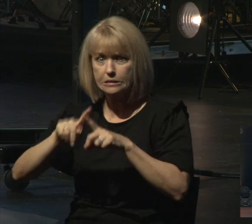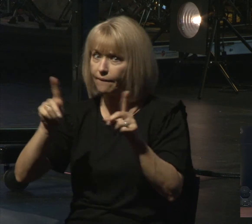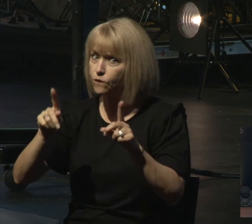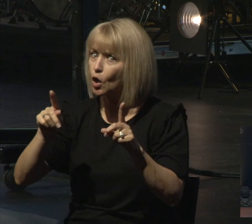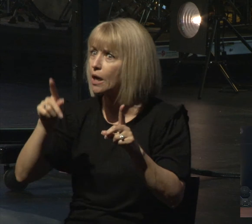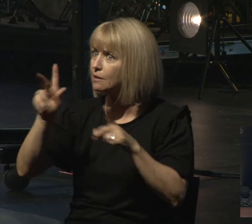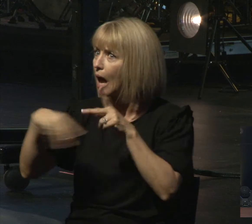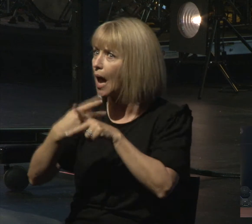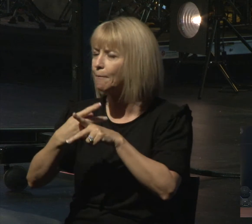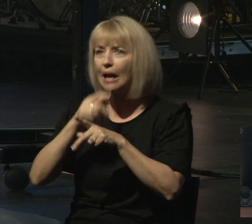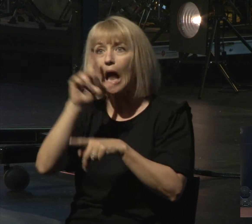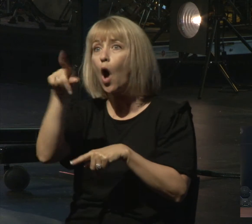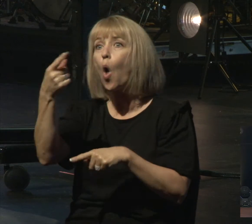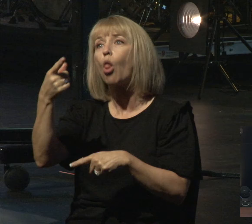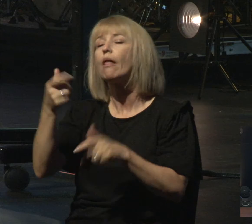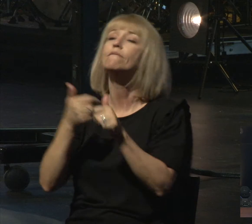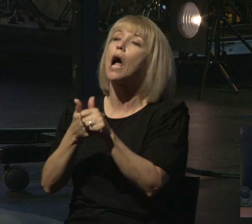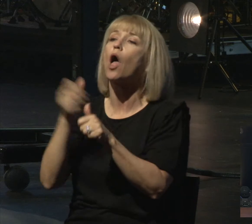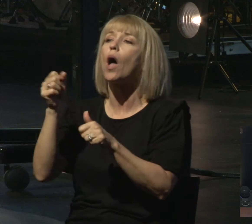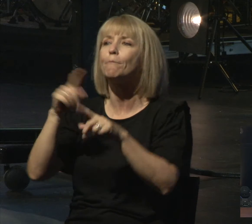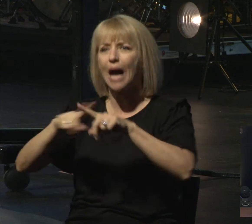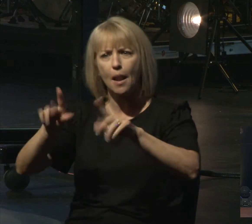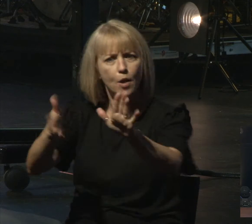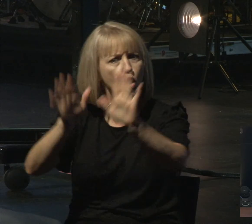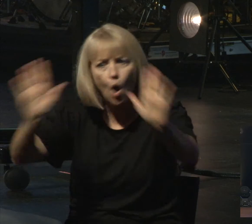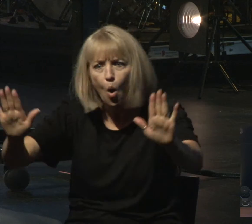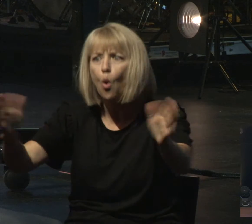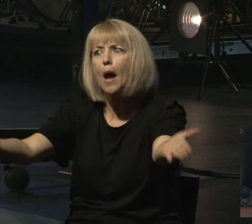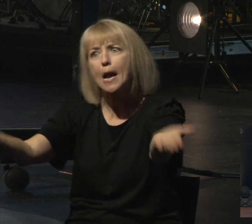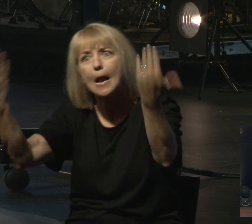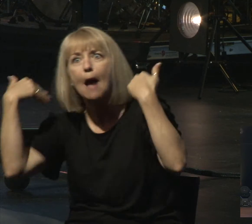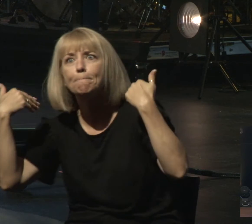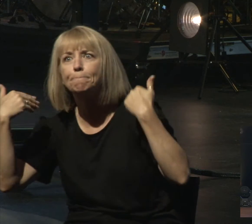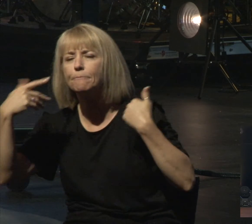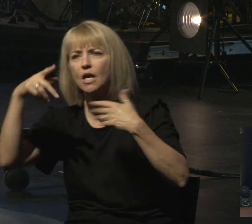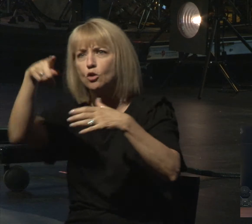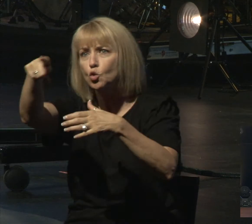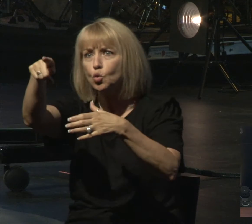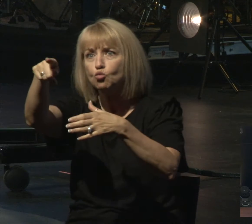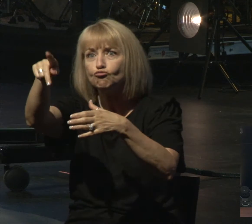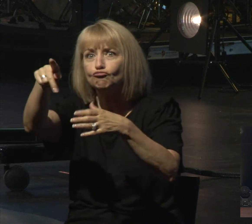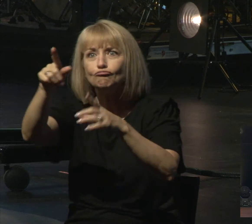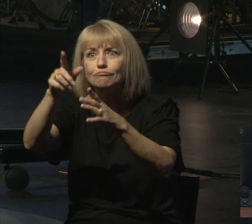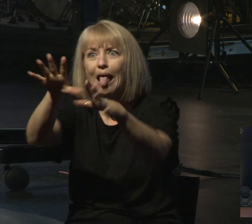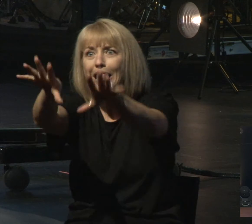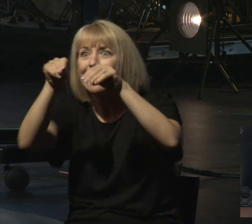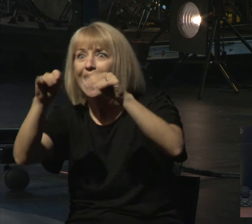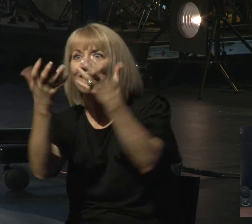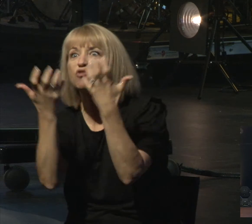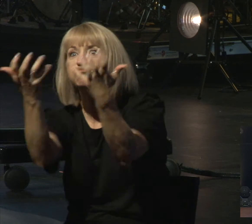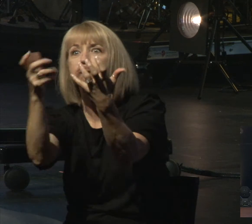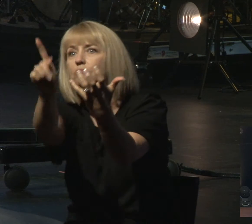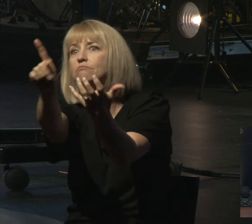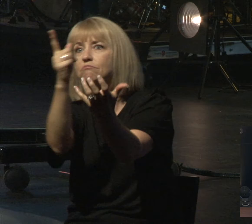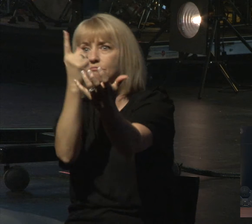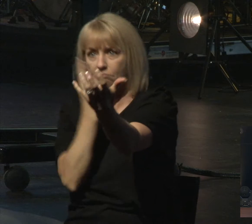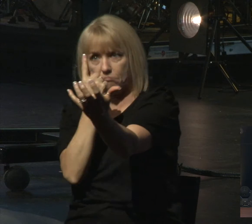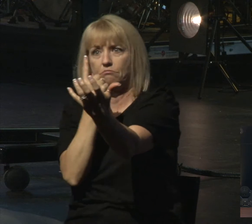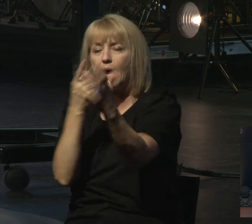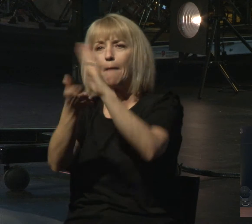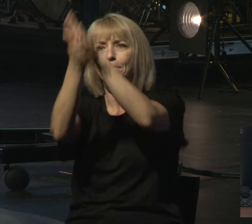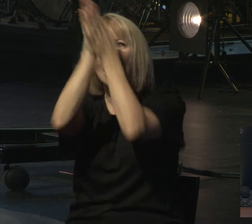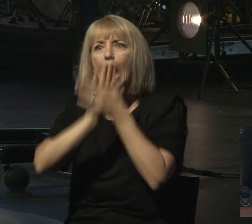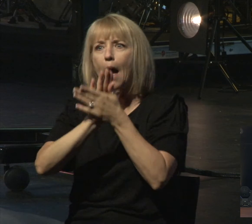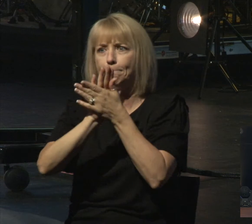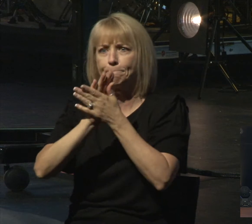and he's calling them to step out of the crowd to become a disciple. And what he's doing is he's asking them to